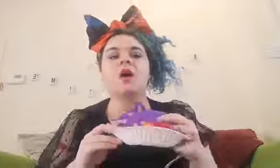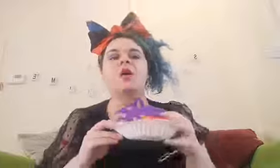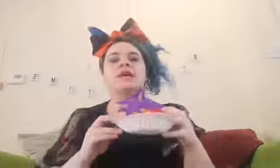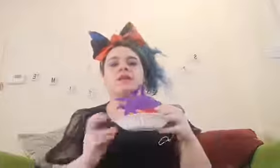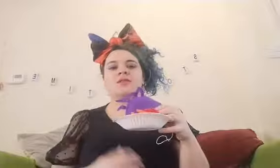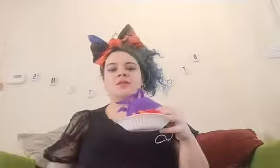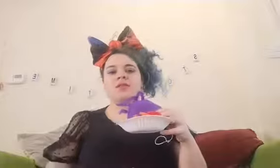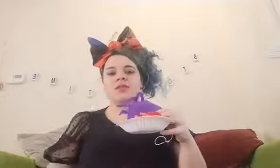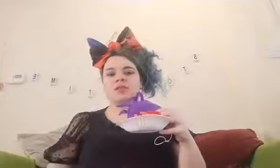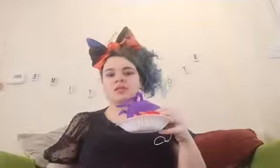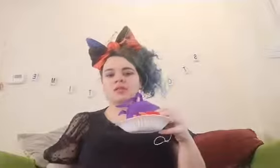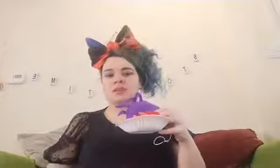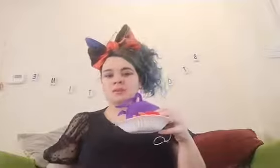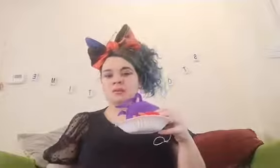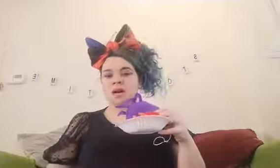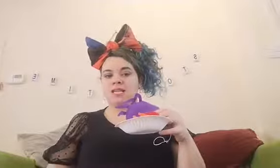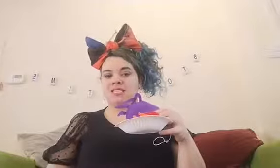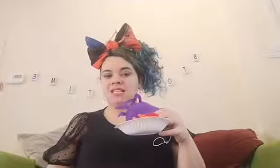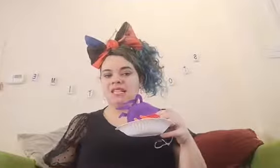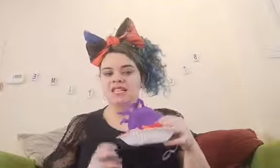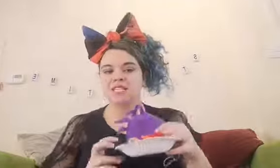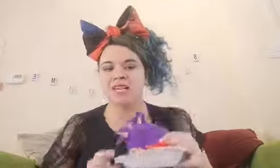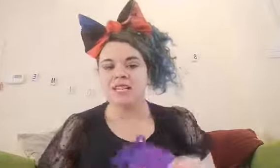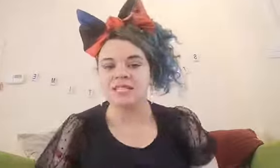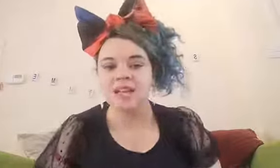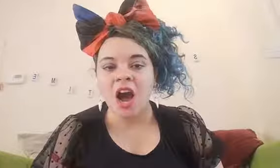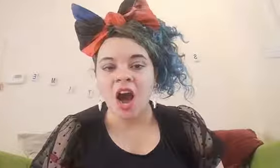Oh, he thought those chips were delicious.